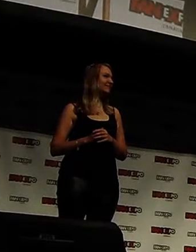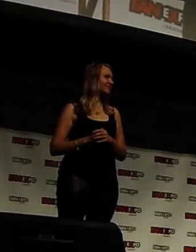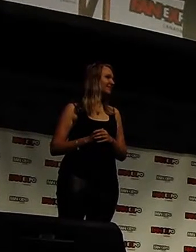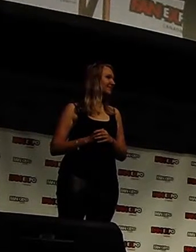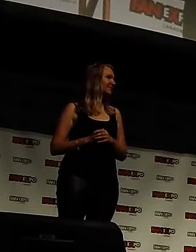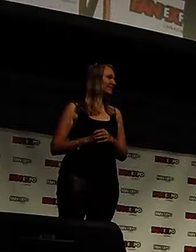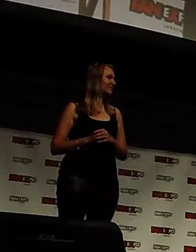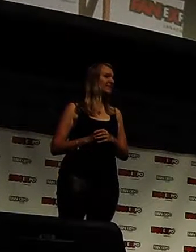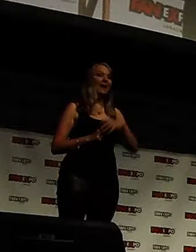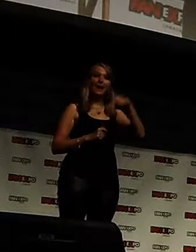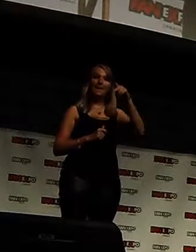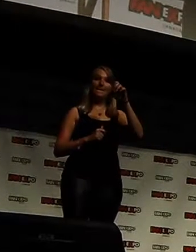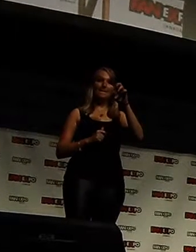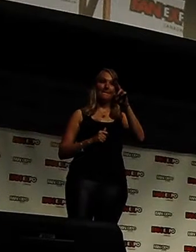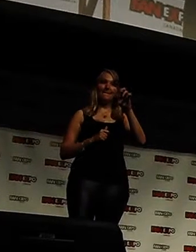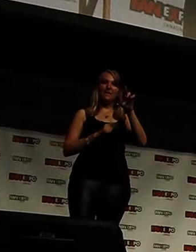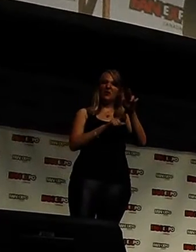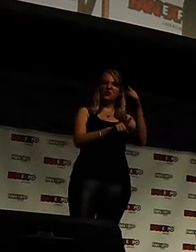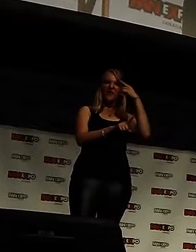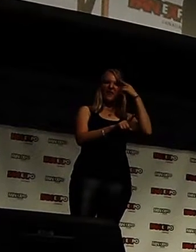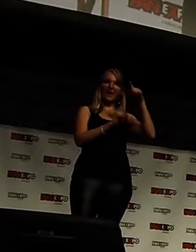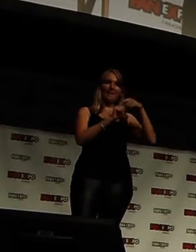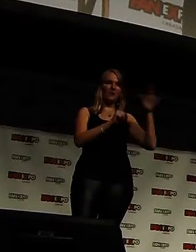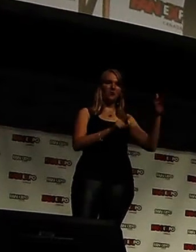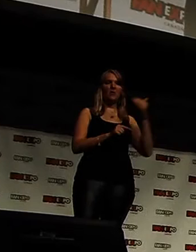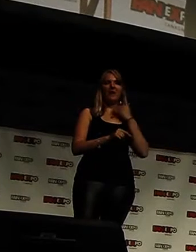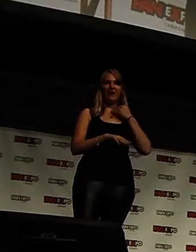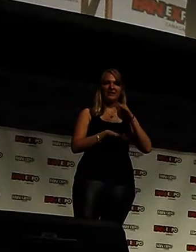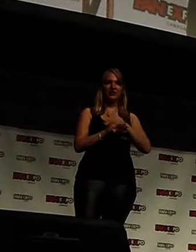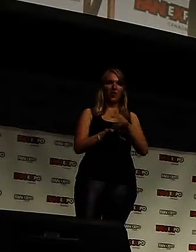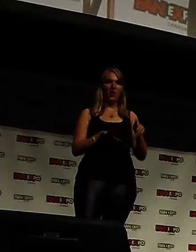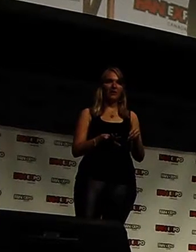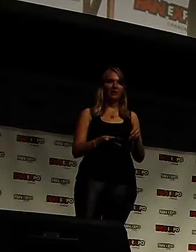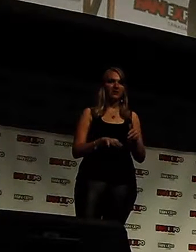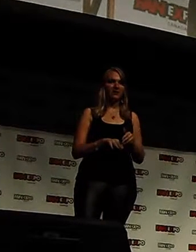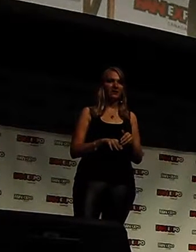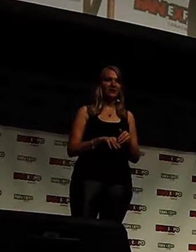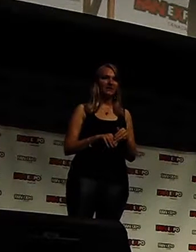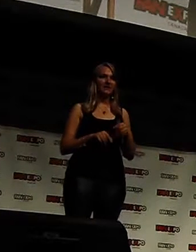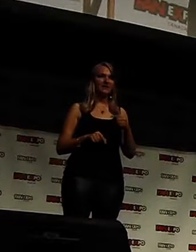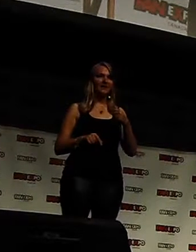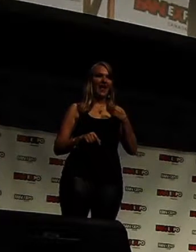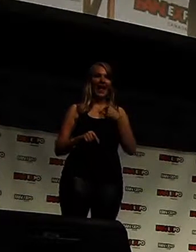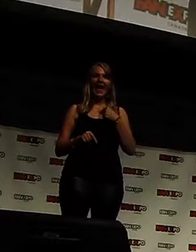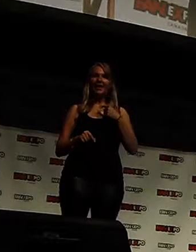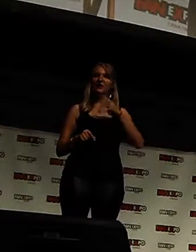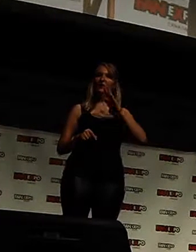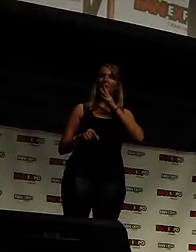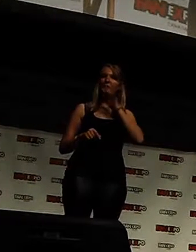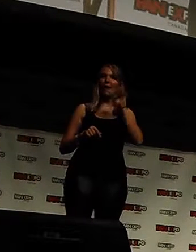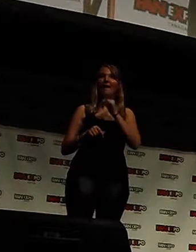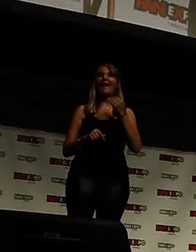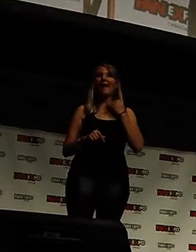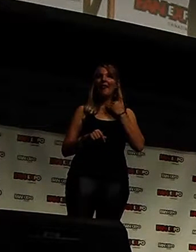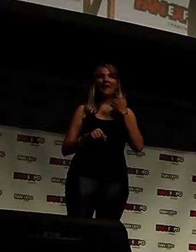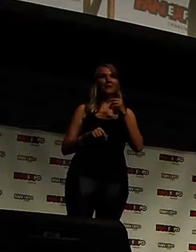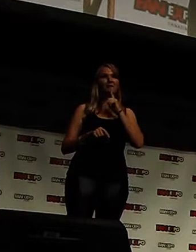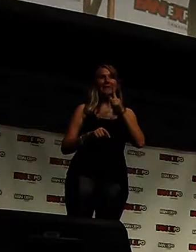What does Peter Capaldi think of your Scottish accent? What do I see? I see things like, and I talk like that, and it's really bad.